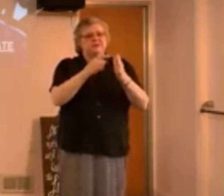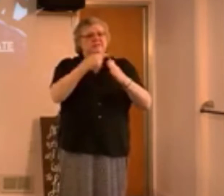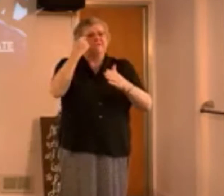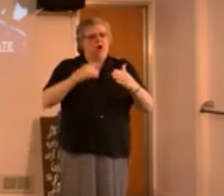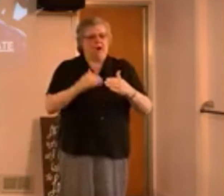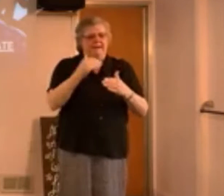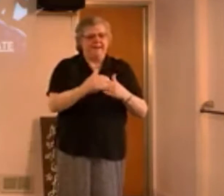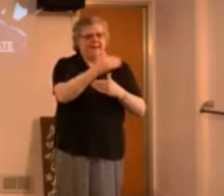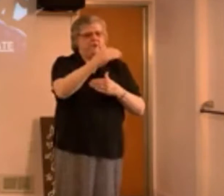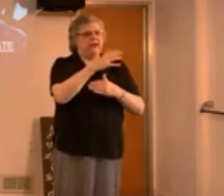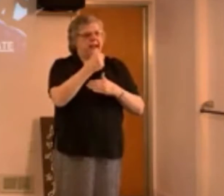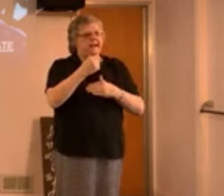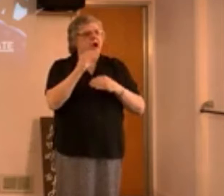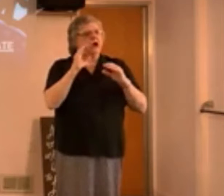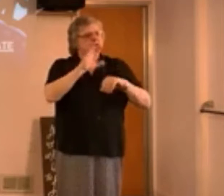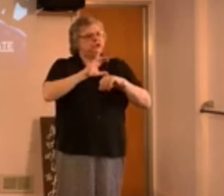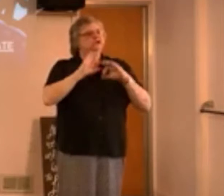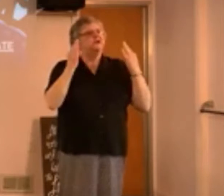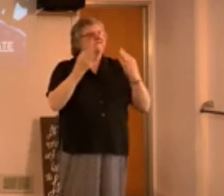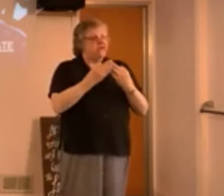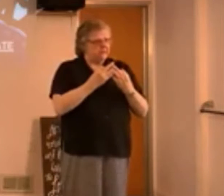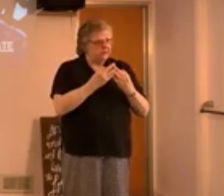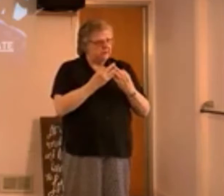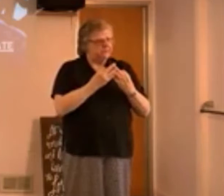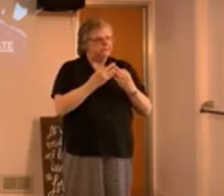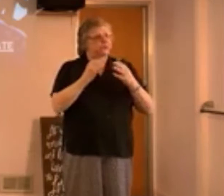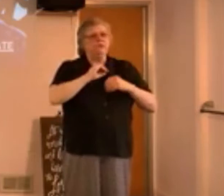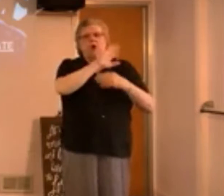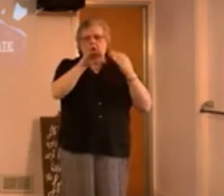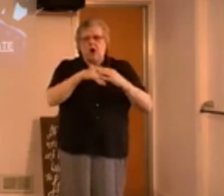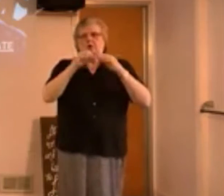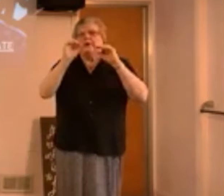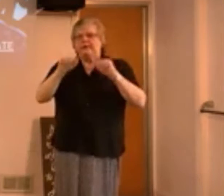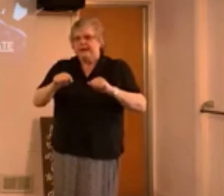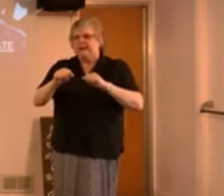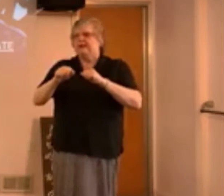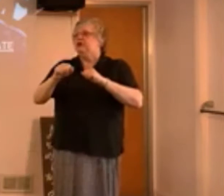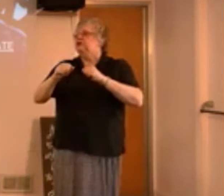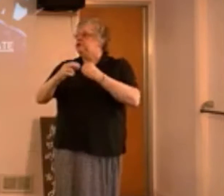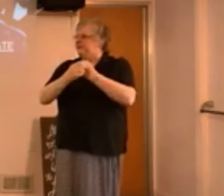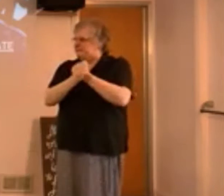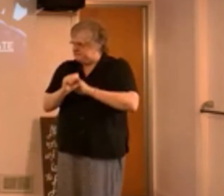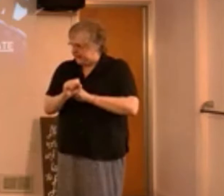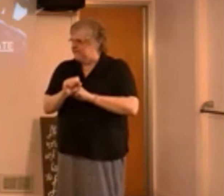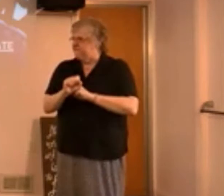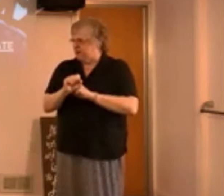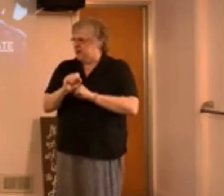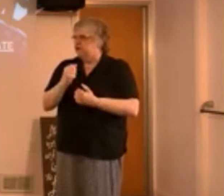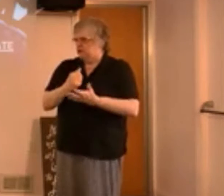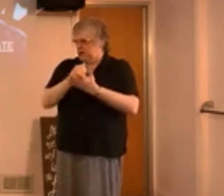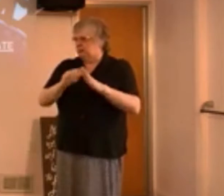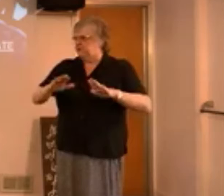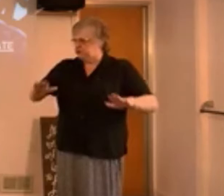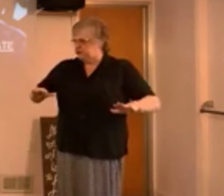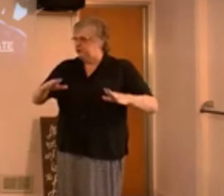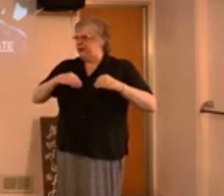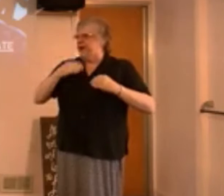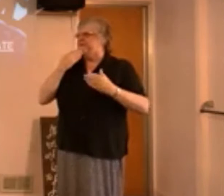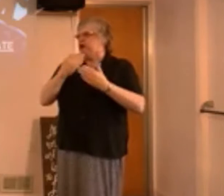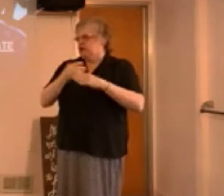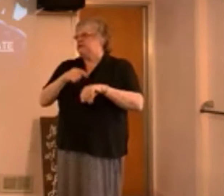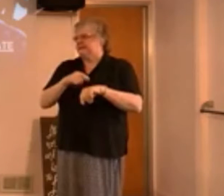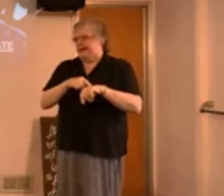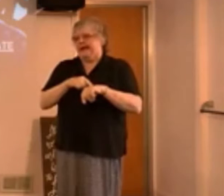do that today. We'll have the hand sanitizers out. We're going to do everything we can to keep it safe and help your kids to also